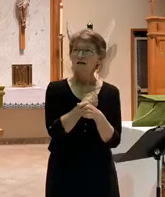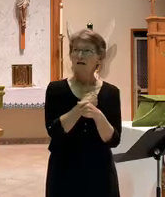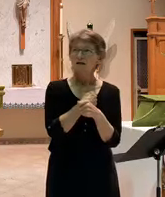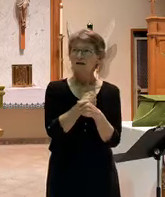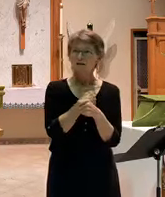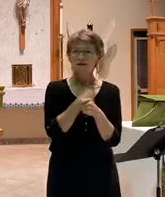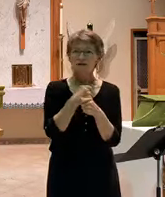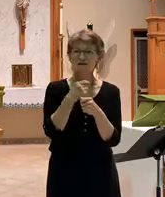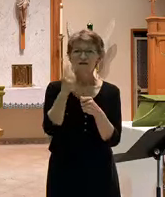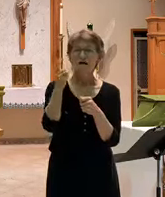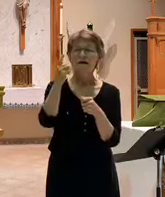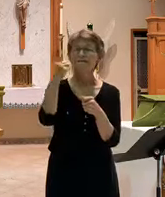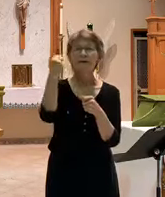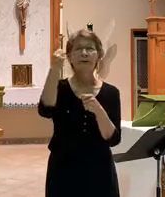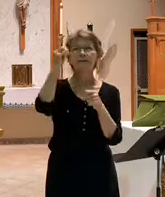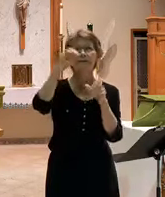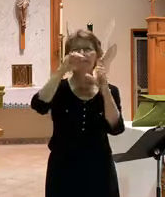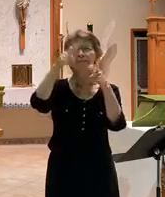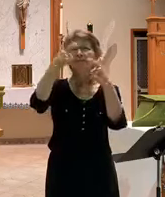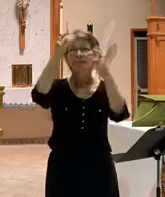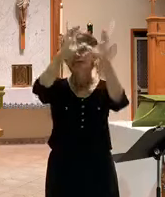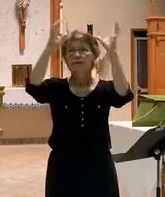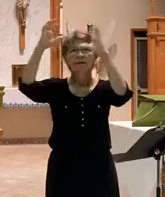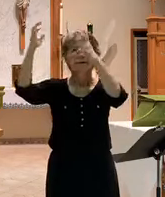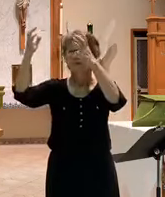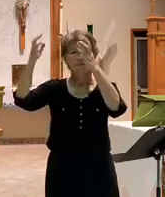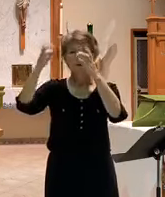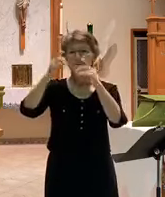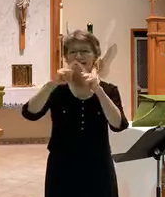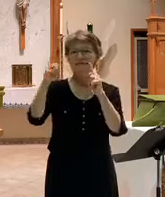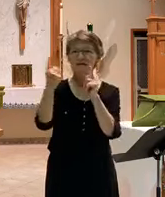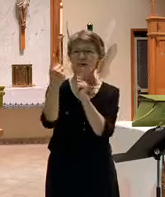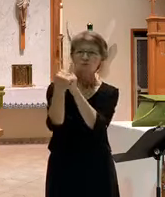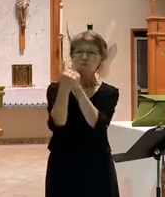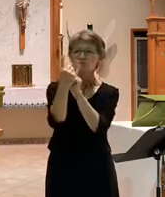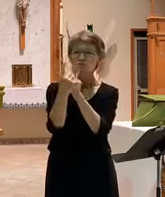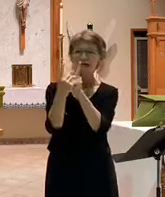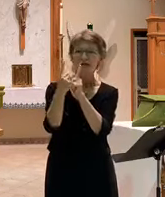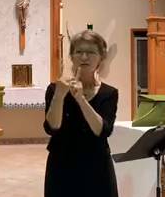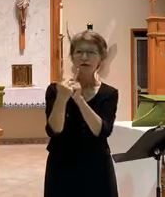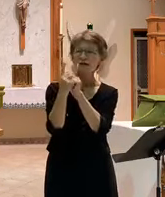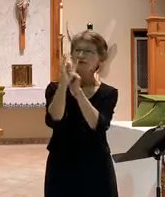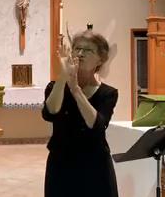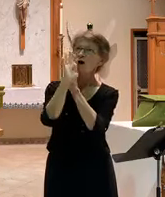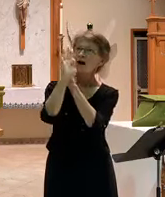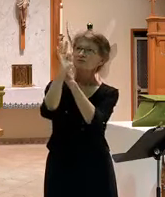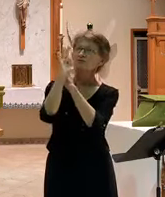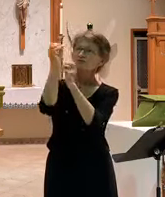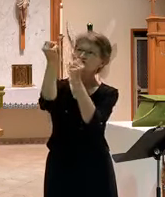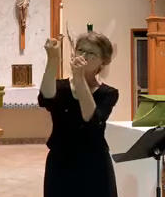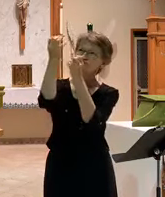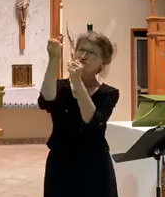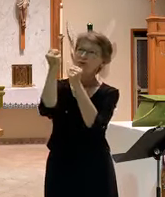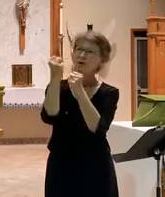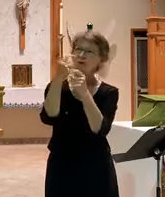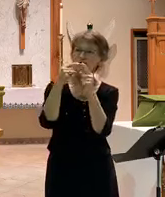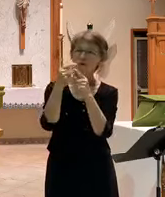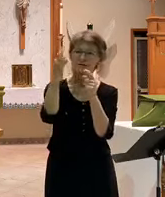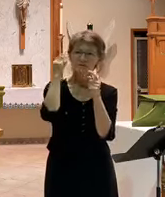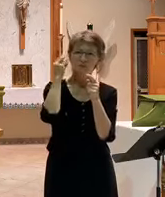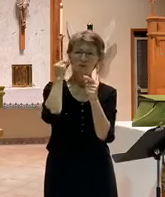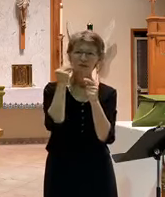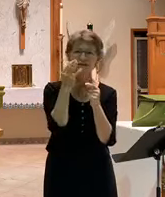in the clouds, but as a person we can talk to, as a person we can come to in our need and our difficulties when we're experiencing